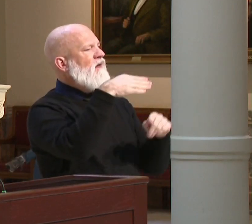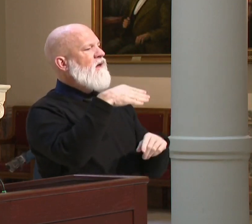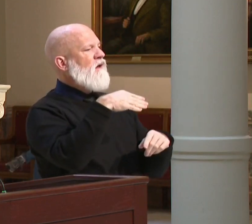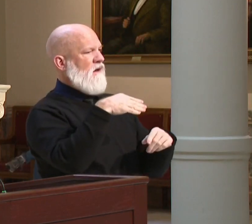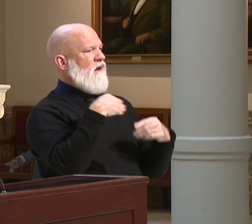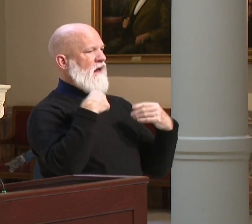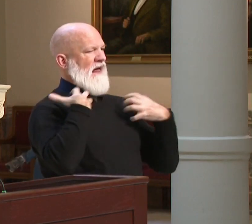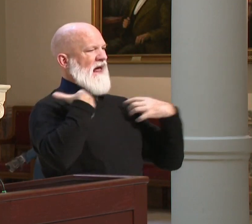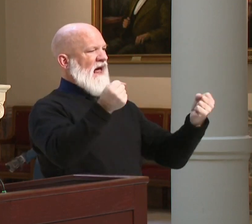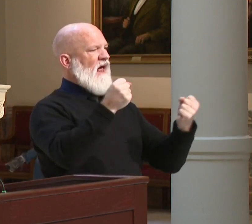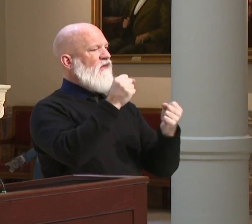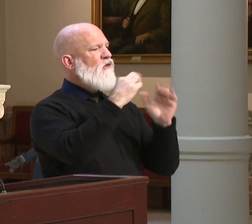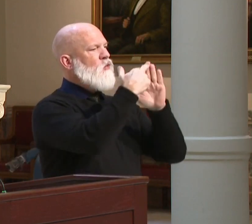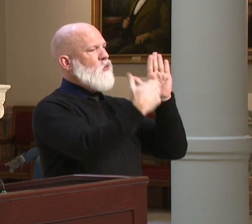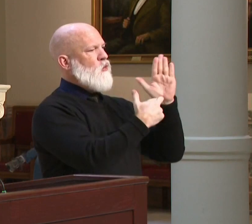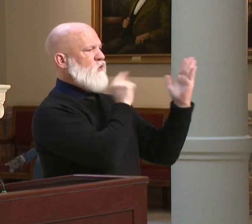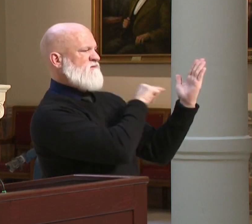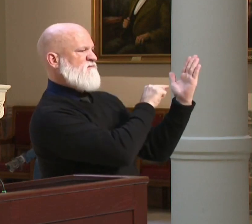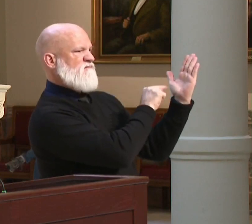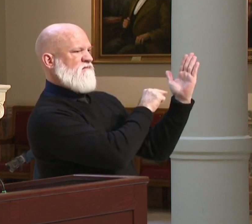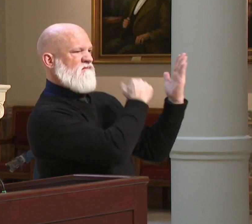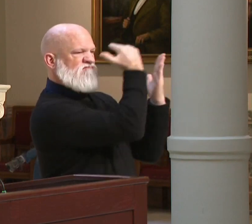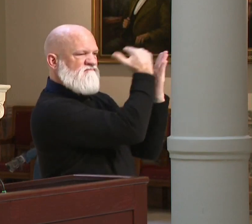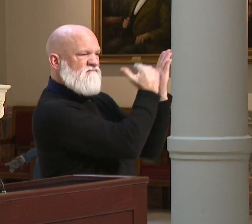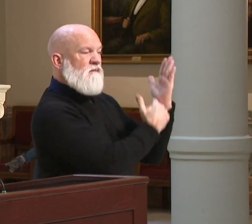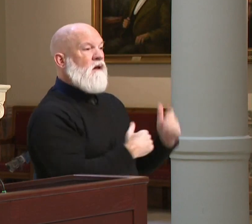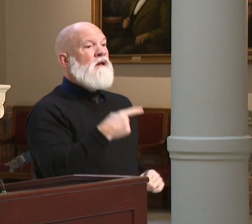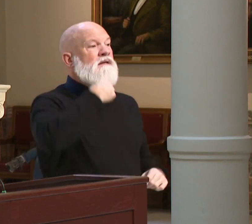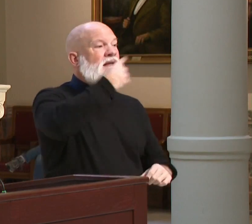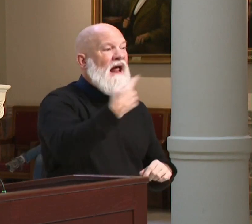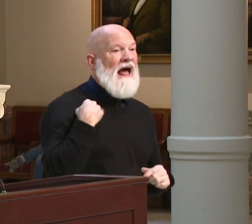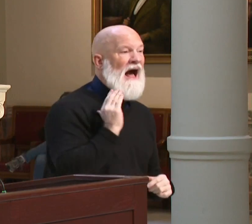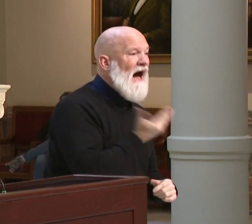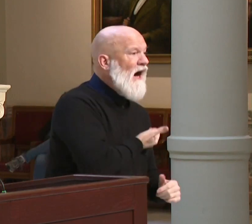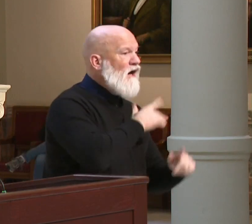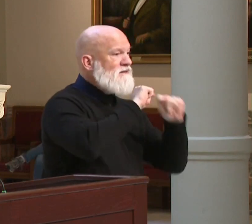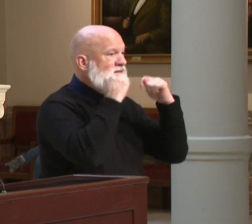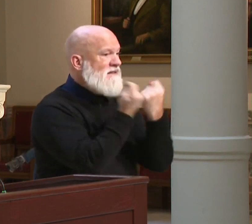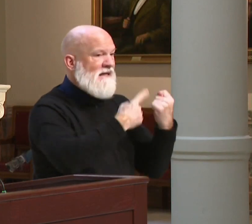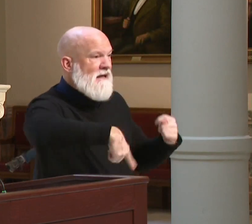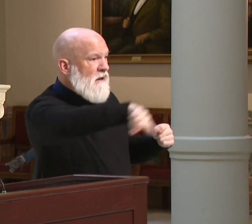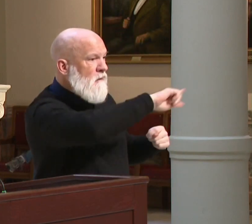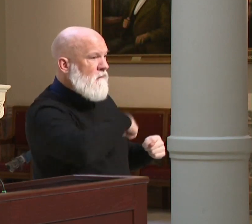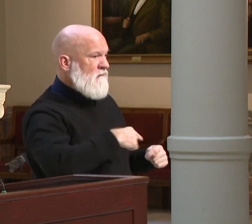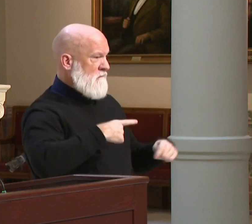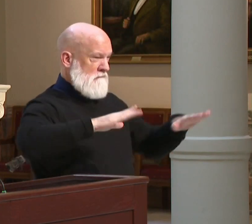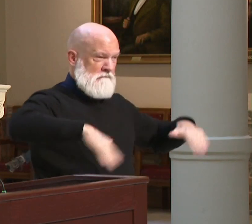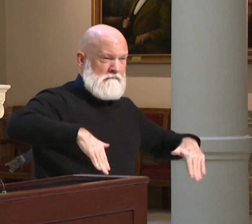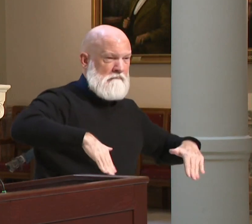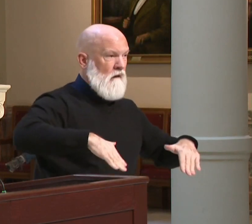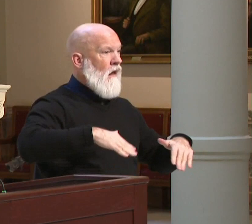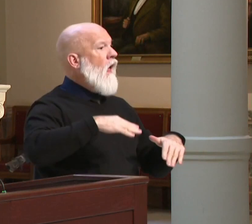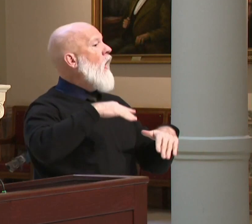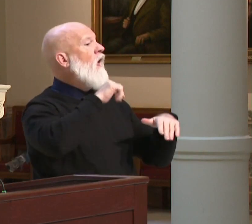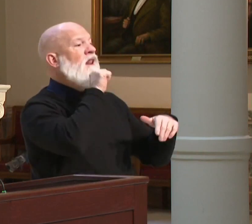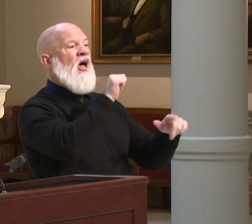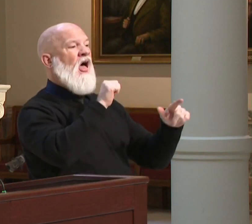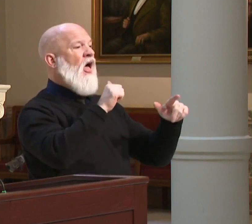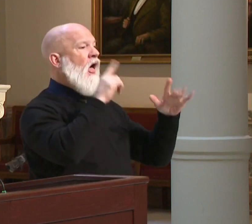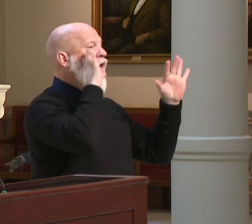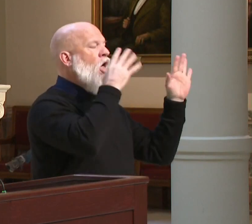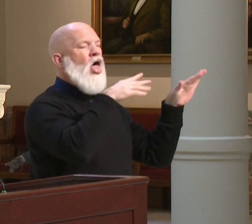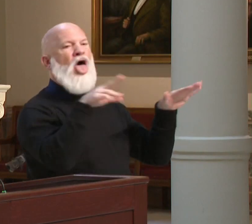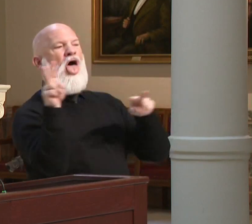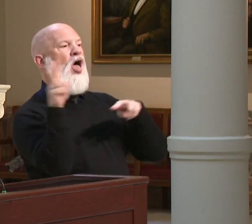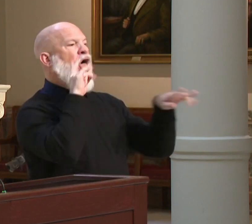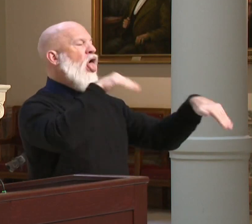orders. I can tell you that our team has not and we will not take our eye off the ball. We will